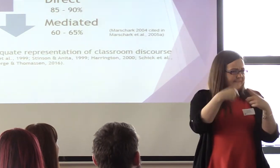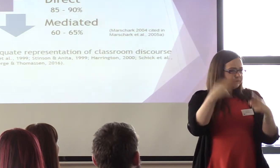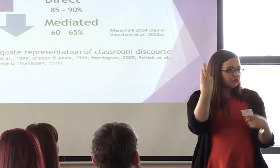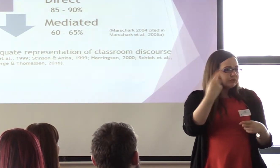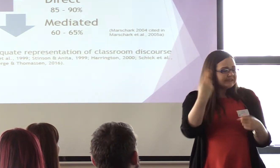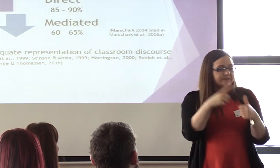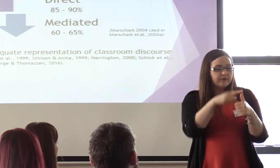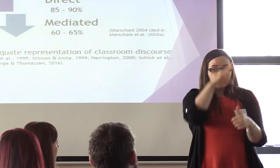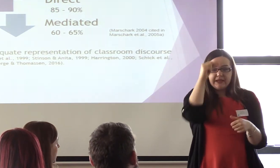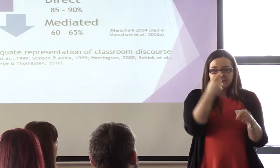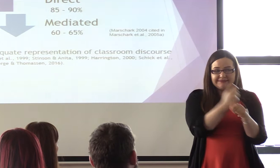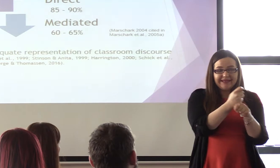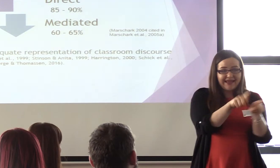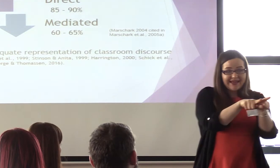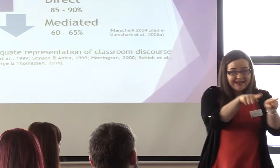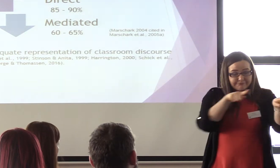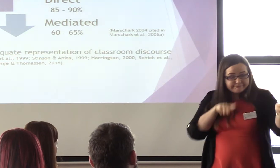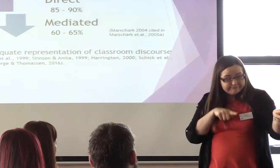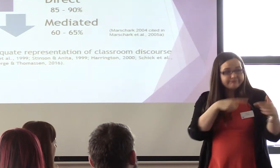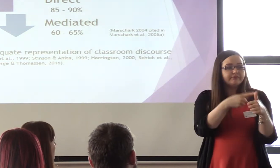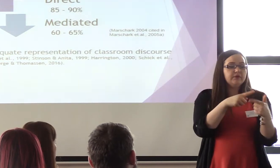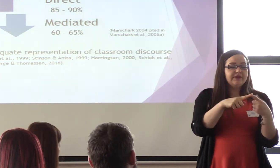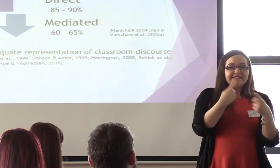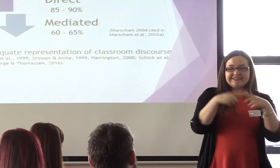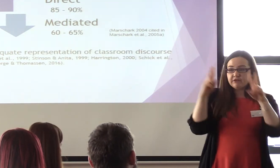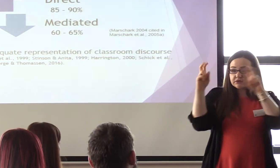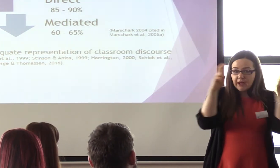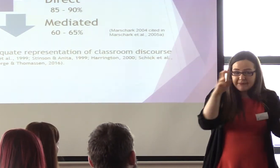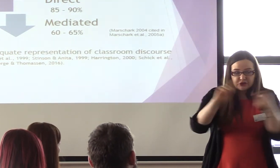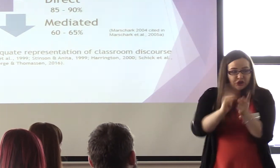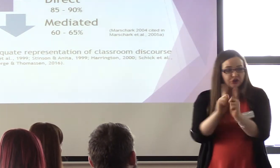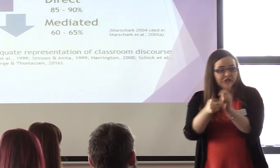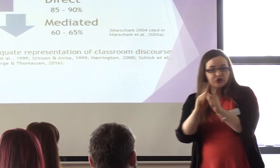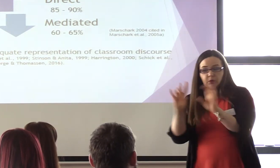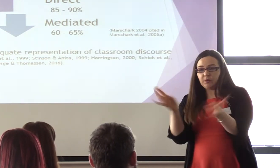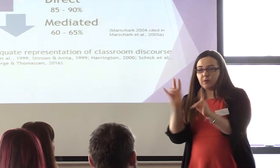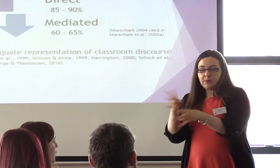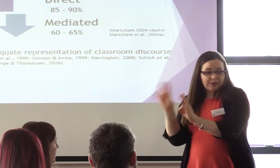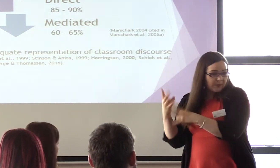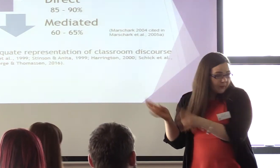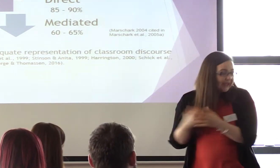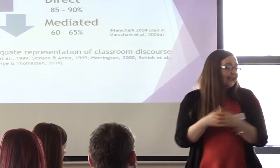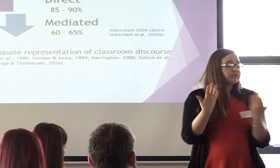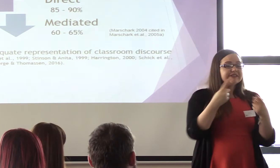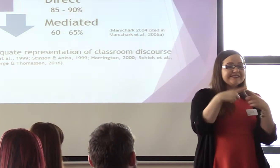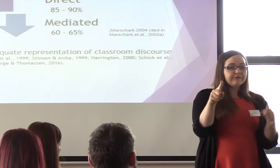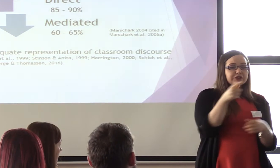what's happening in the classroom because of many different reasons. You have a time delay, topic changes,